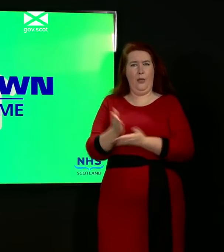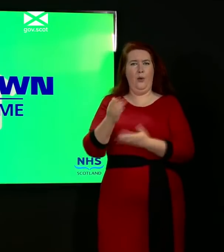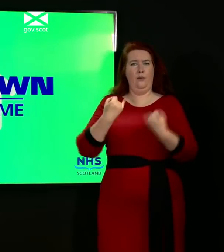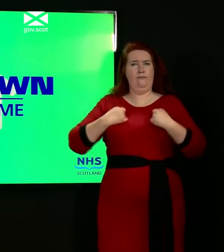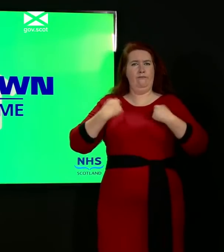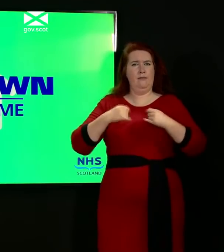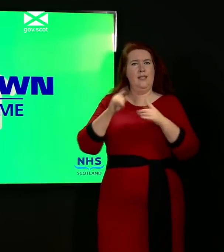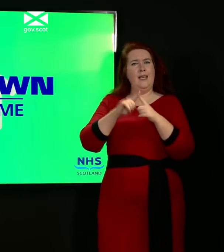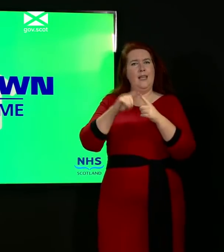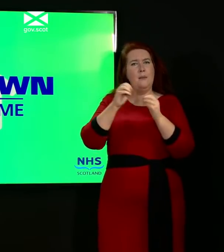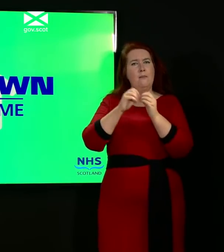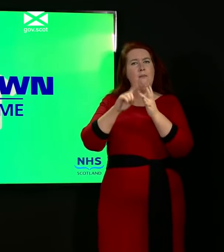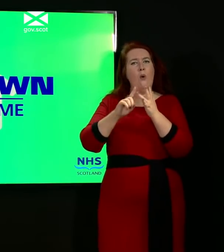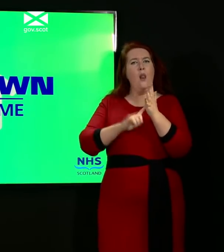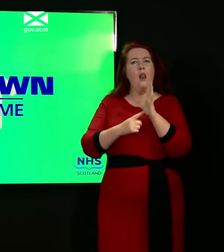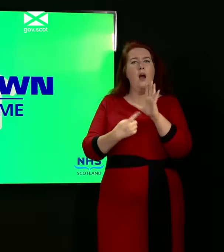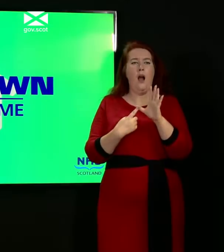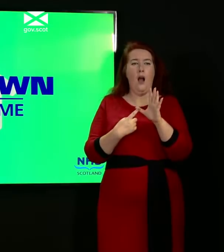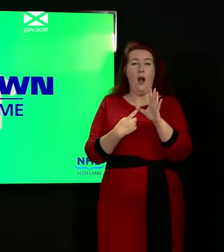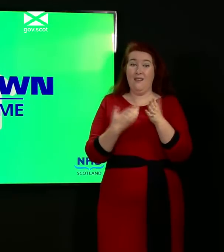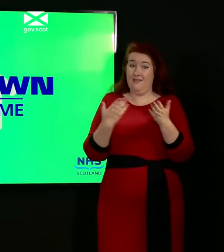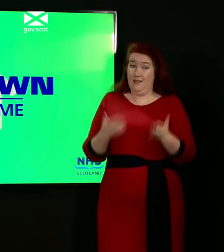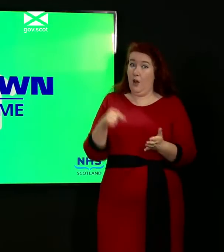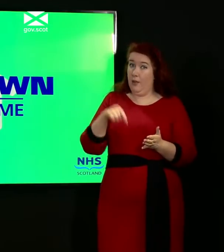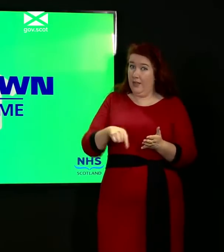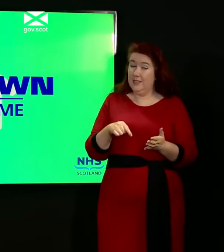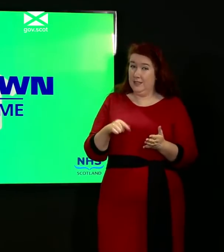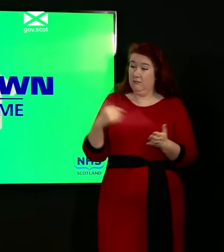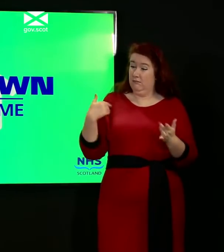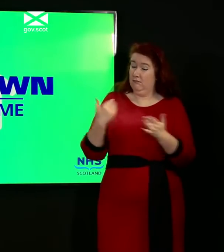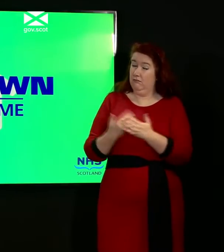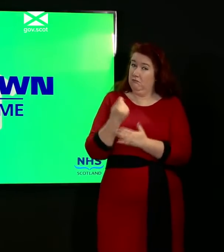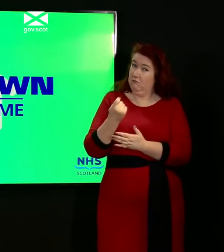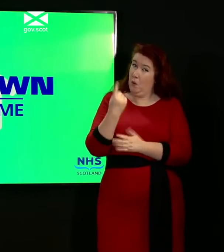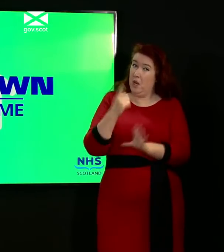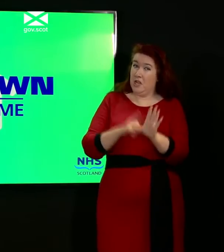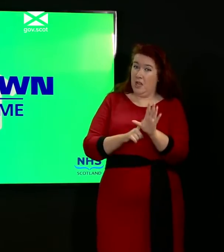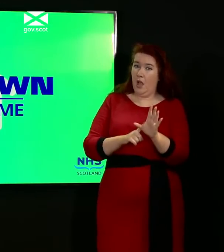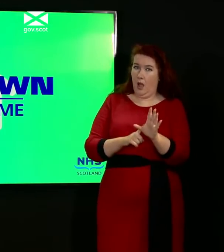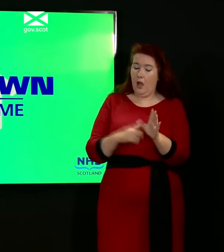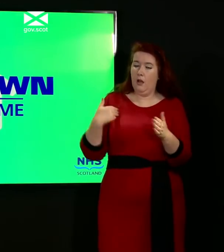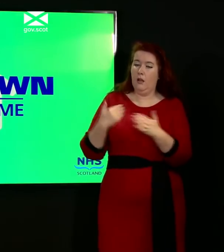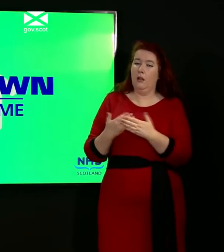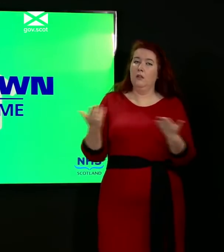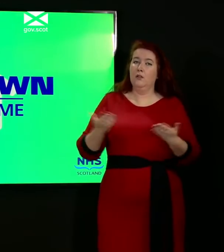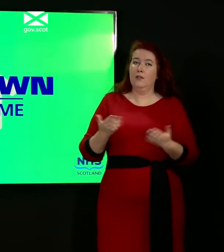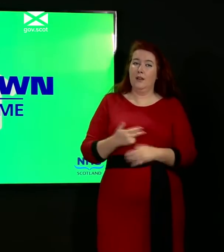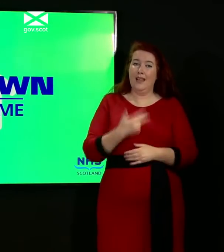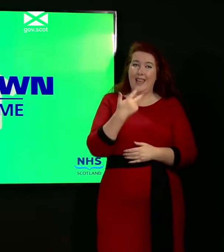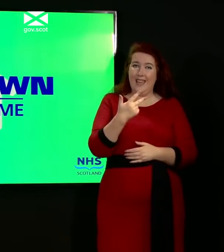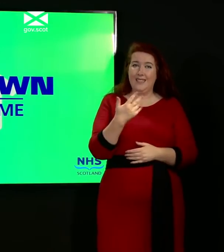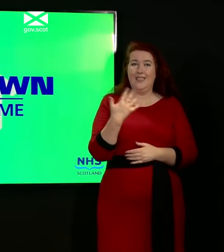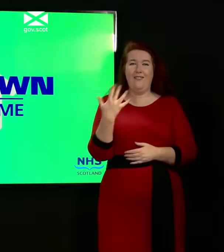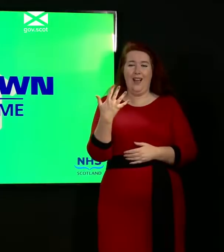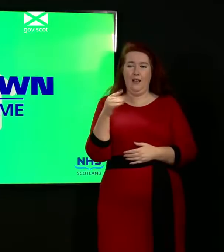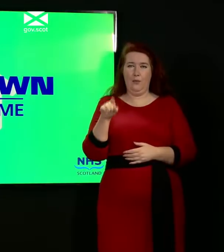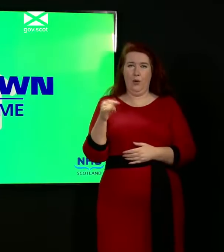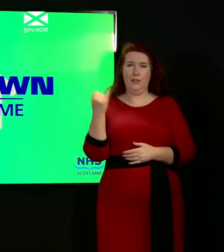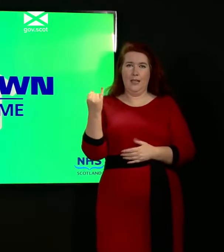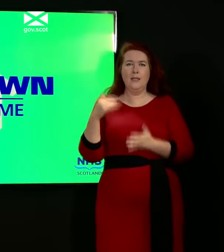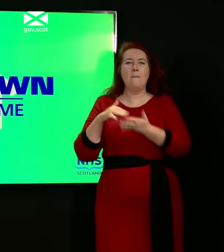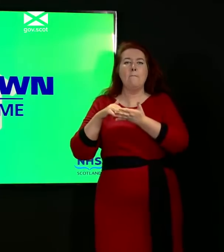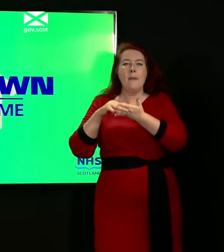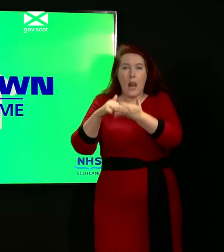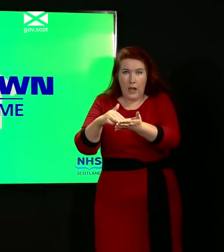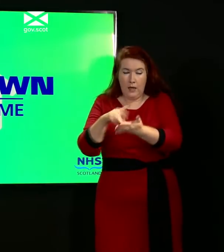This pandemic, that's now just about a year old, has today infected 85.6 million people.